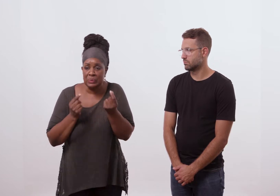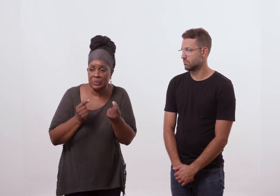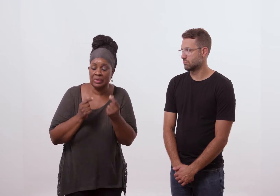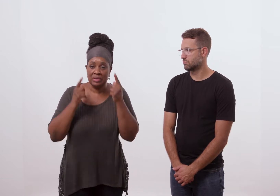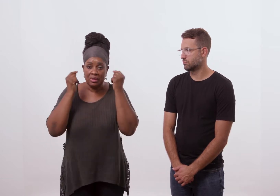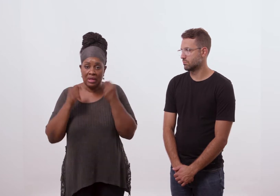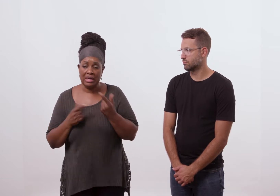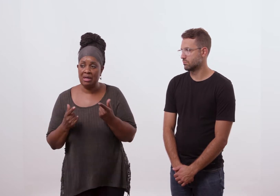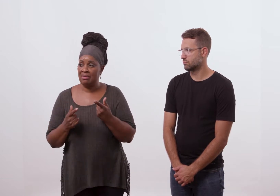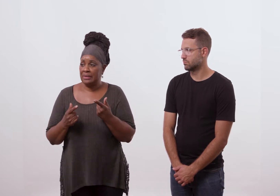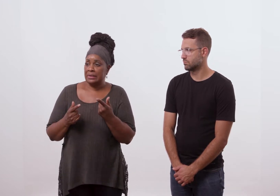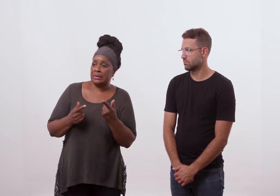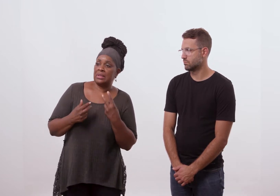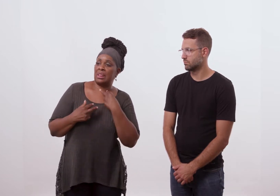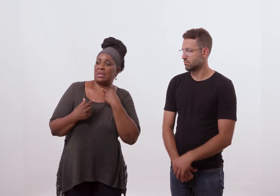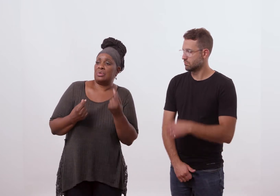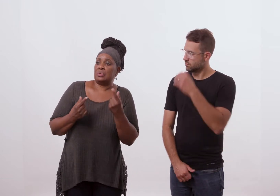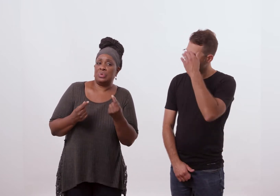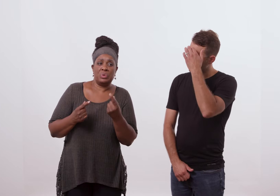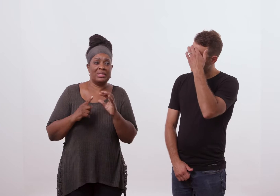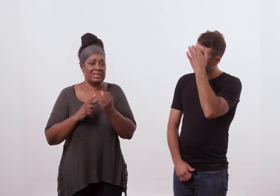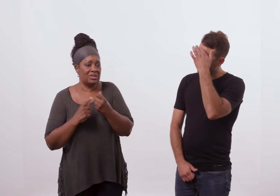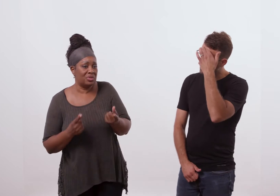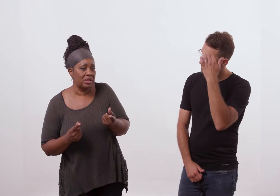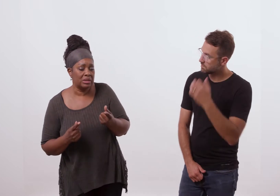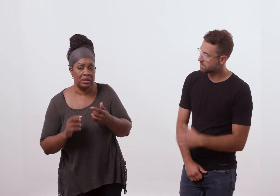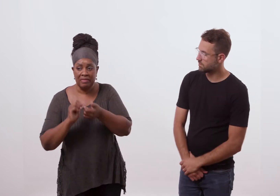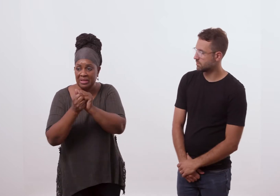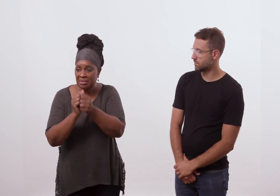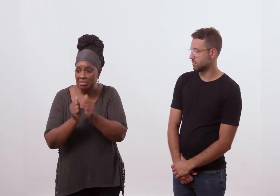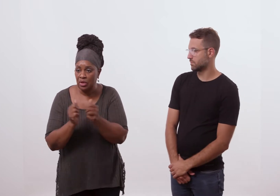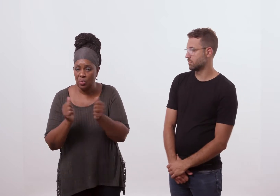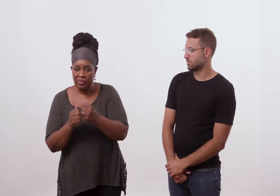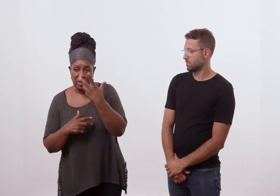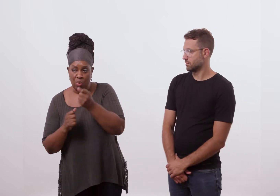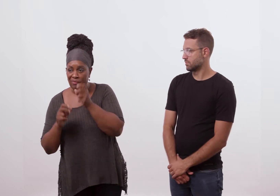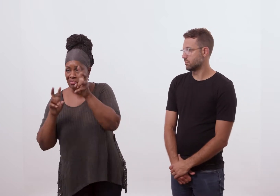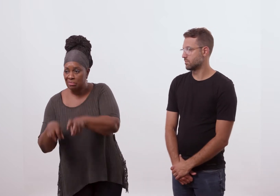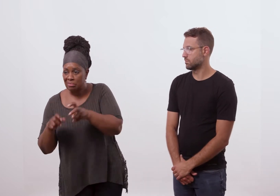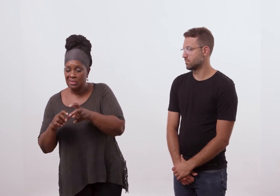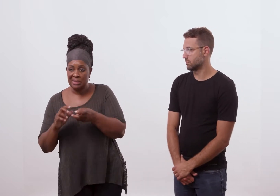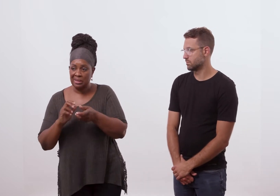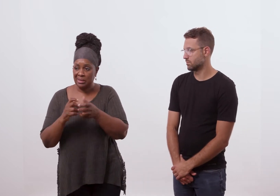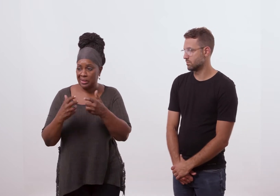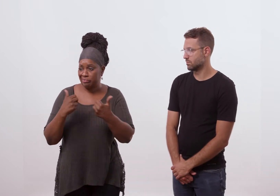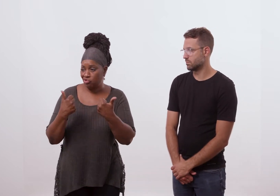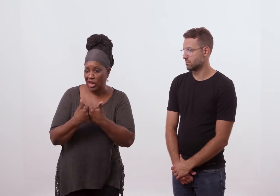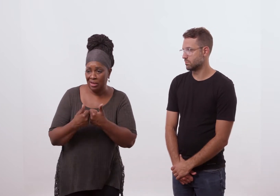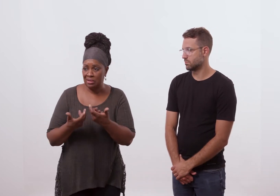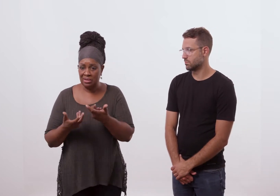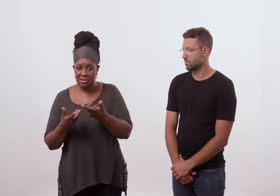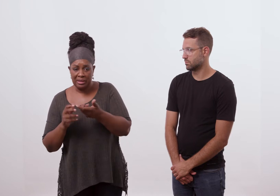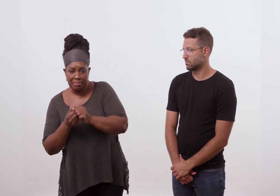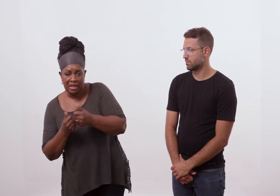find themselves in the peculiar situation of competing with their wolf companions for food.